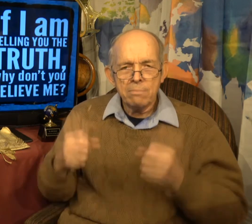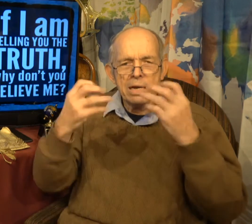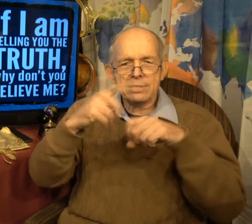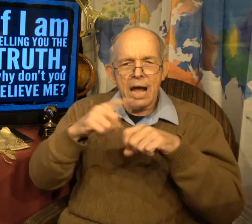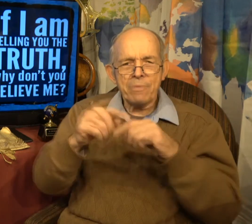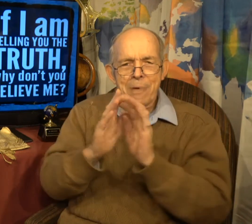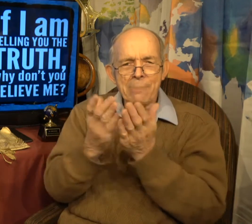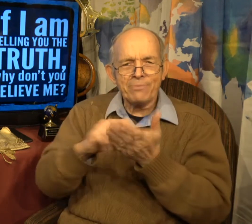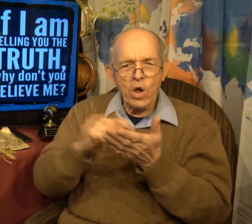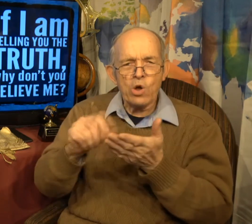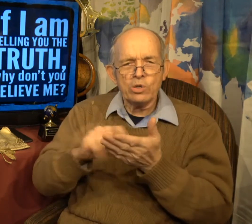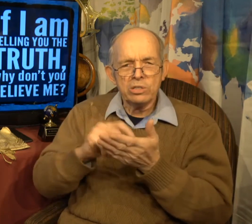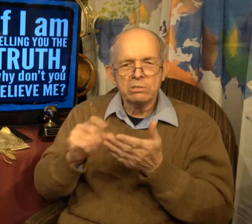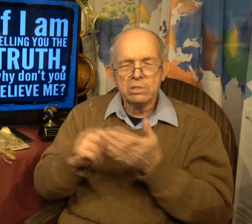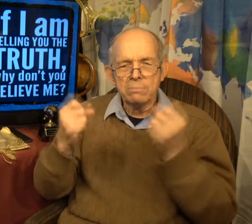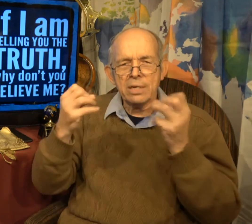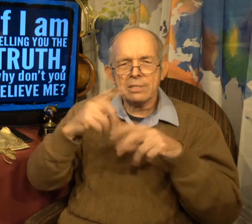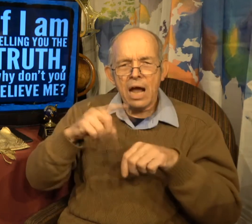Many times the Bible fails. Many times